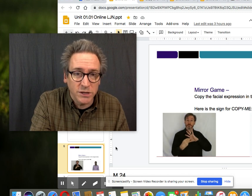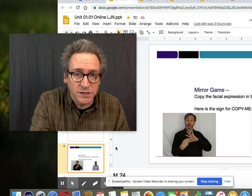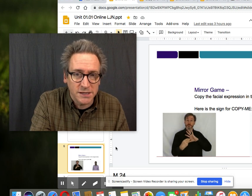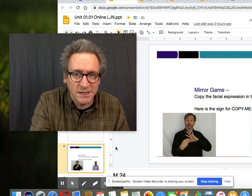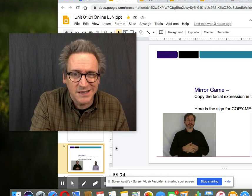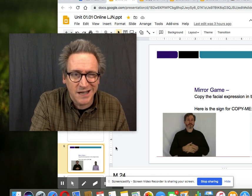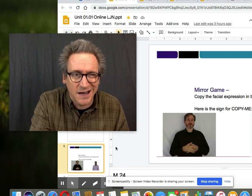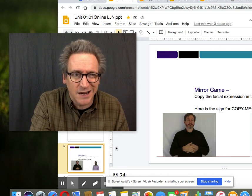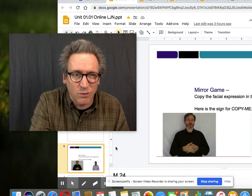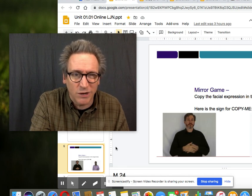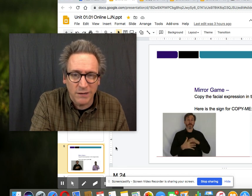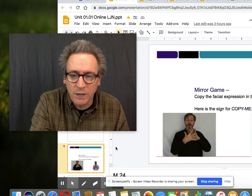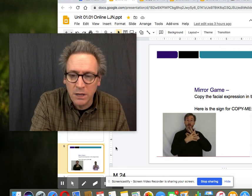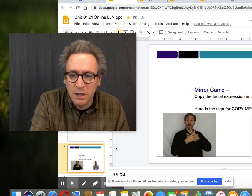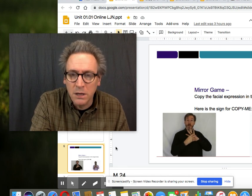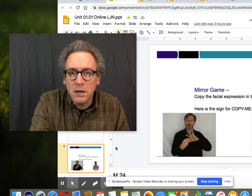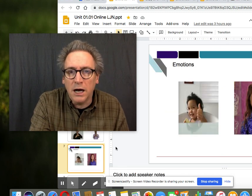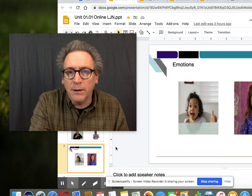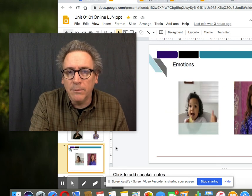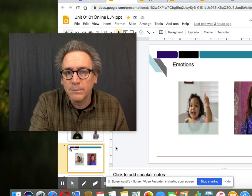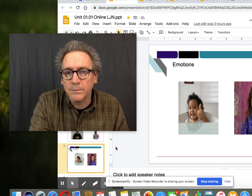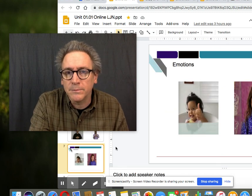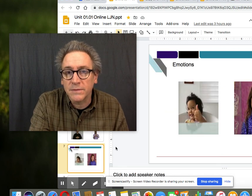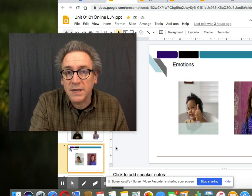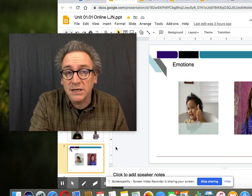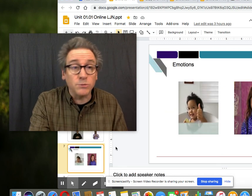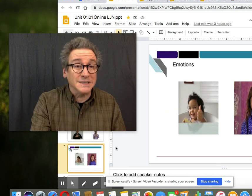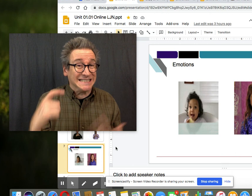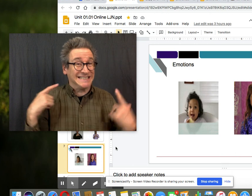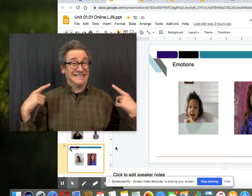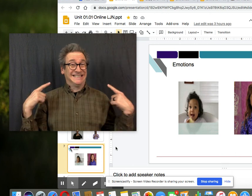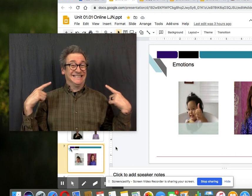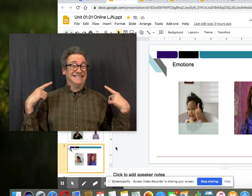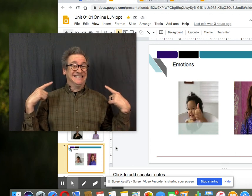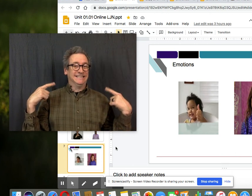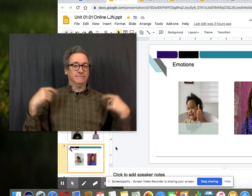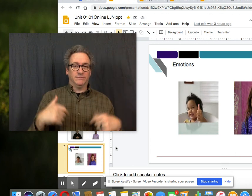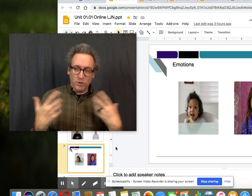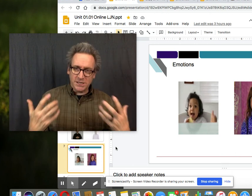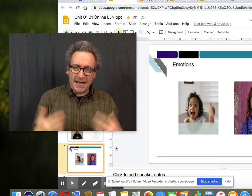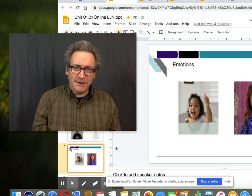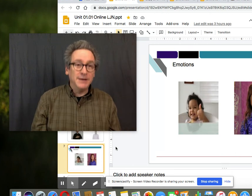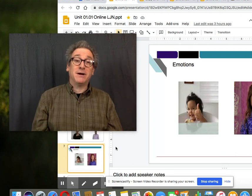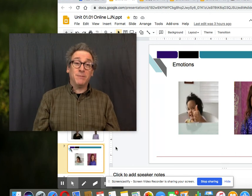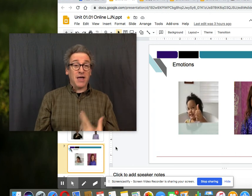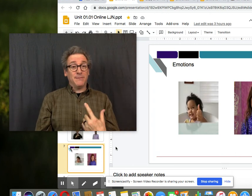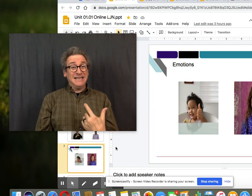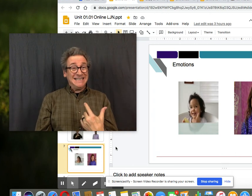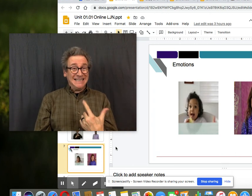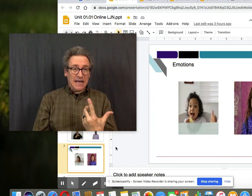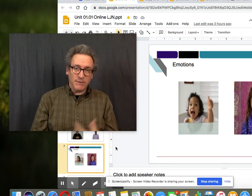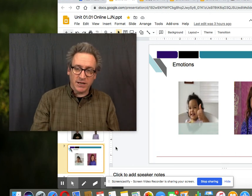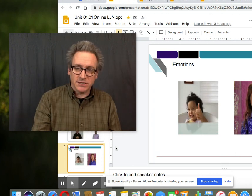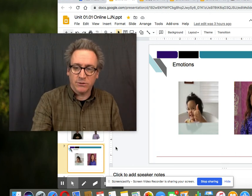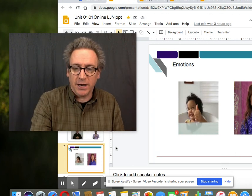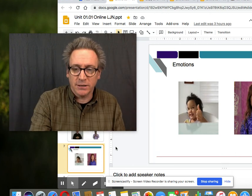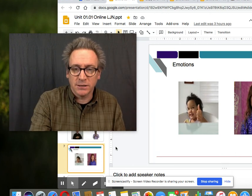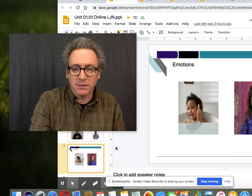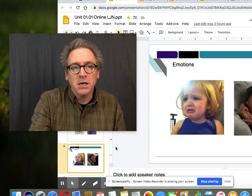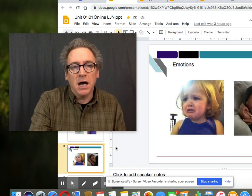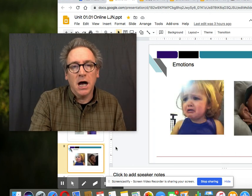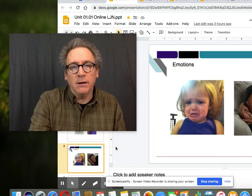new ones, because these get kind of boring. So, once again, mirror the happy face,